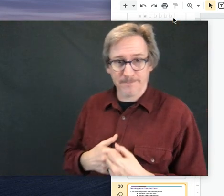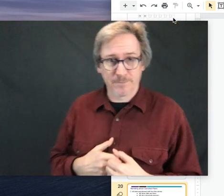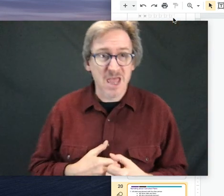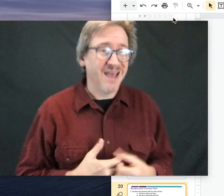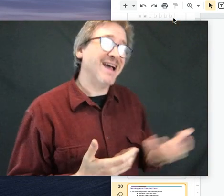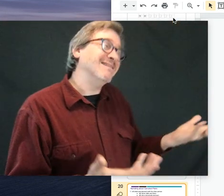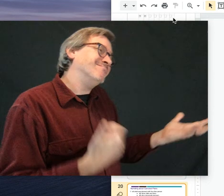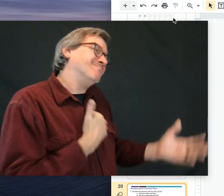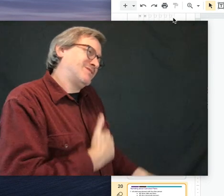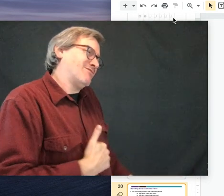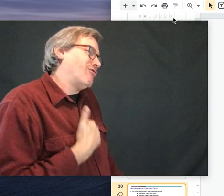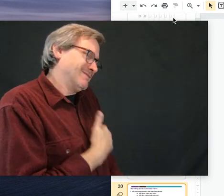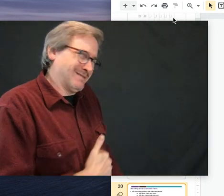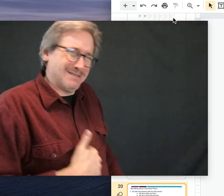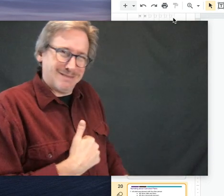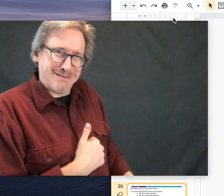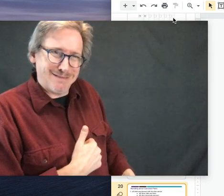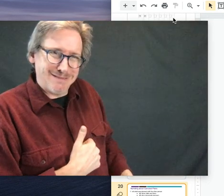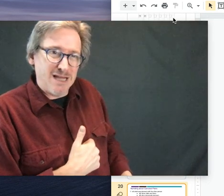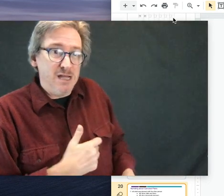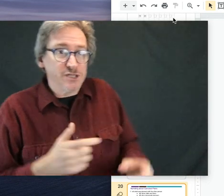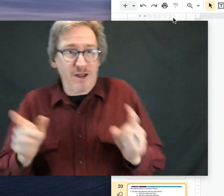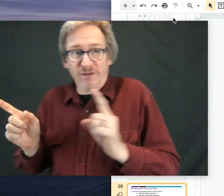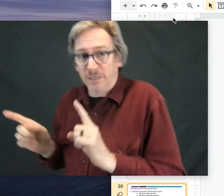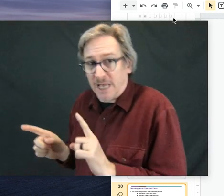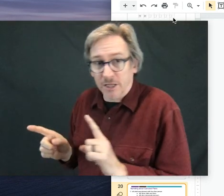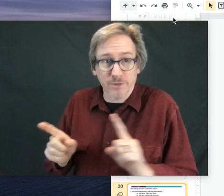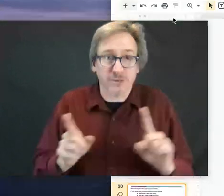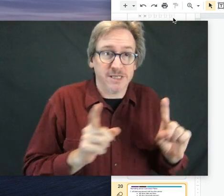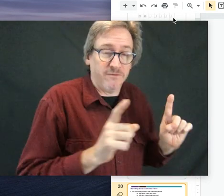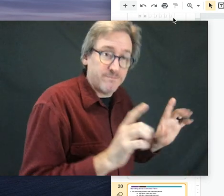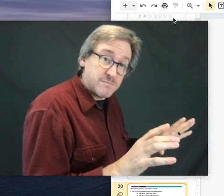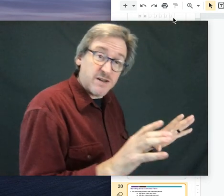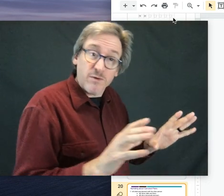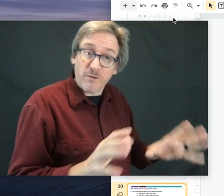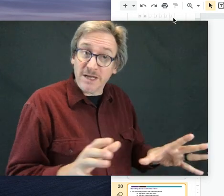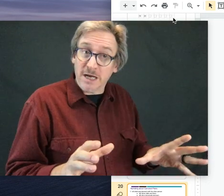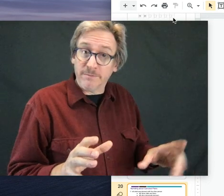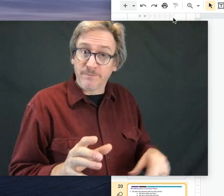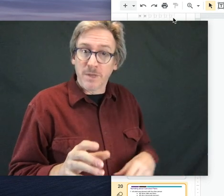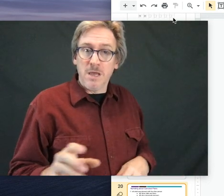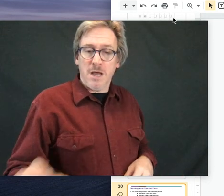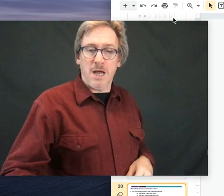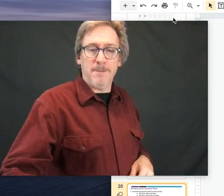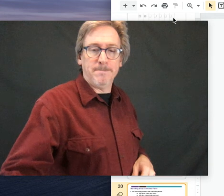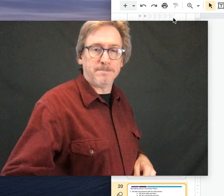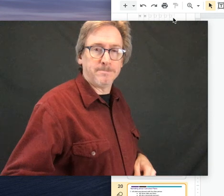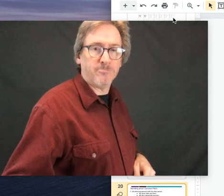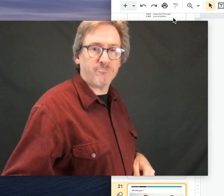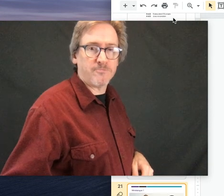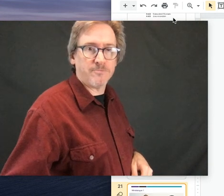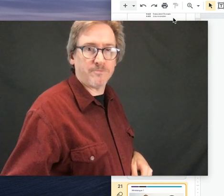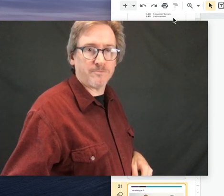Okay. So you're having a little dialogue with yourself. Stuff we've already done. And